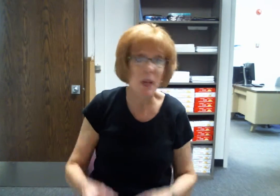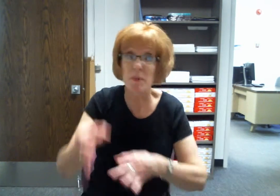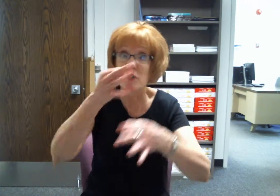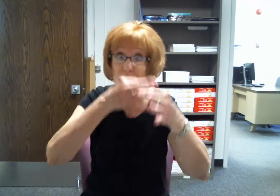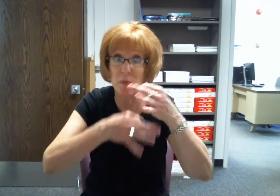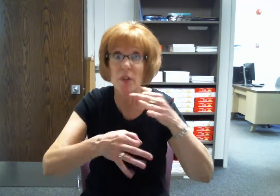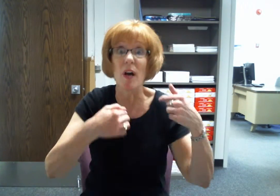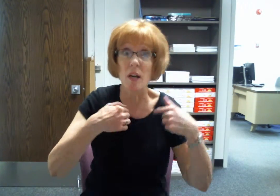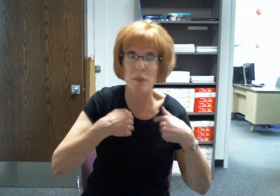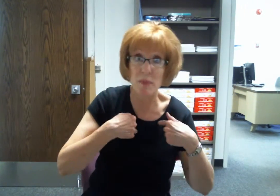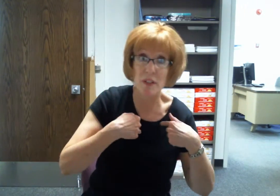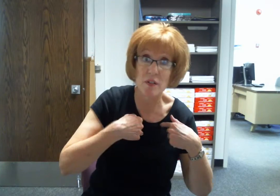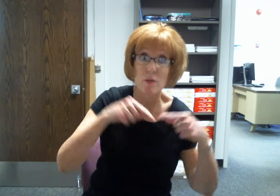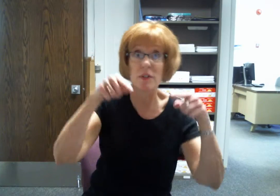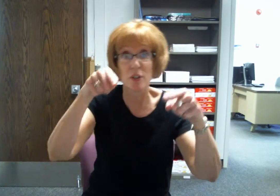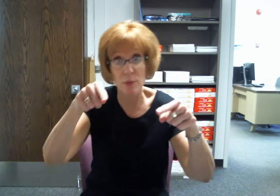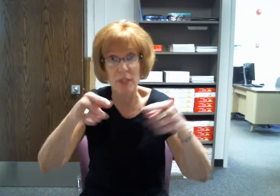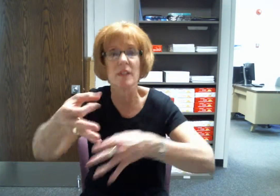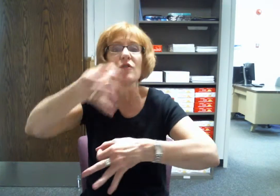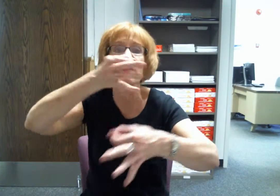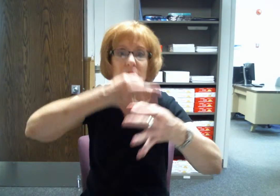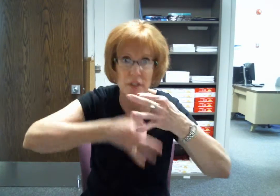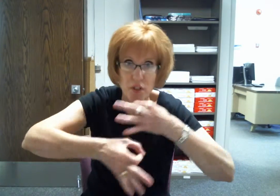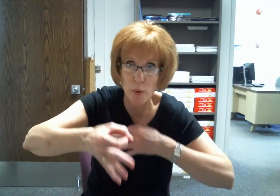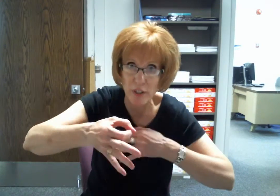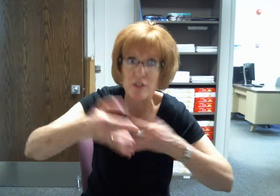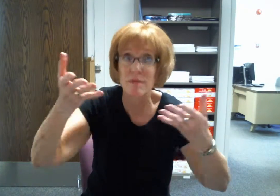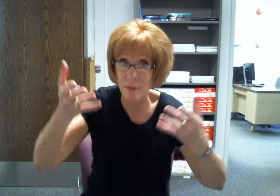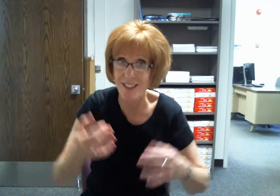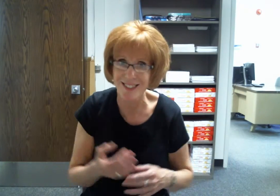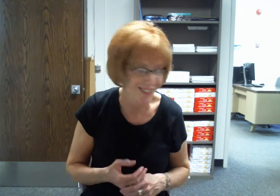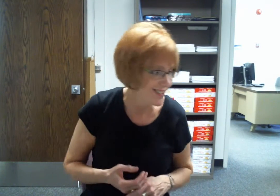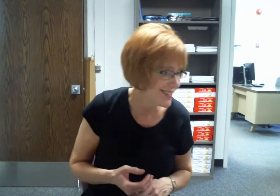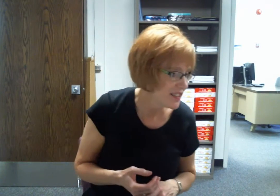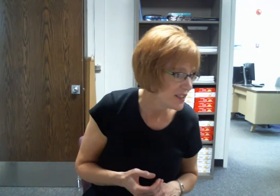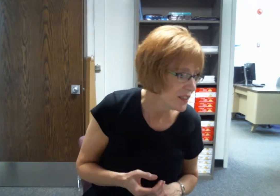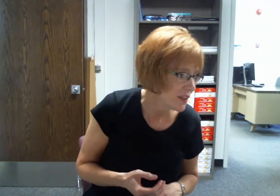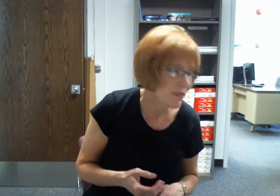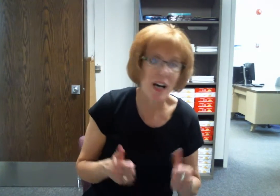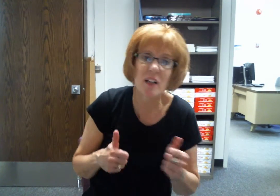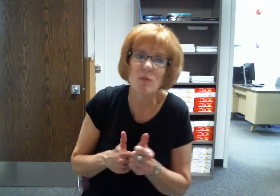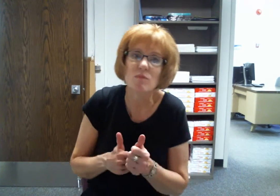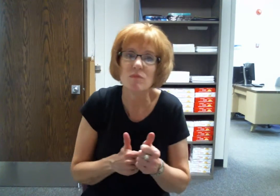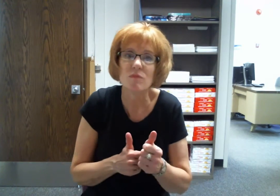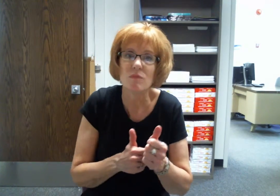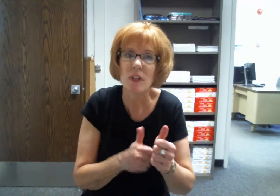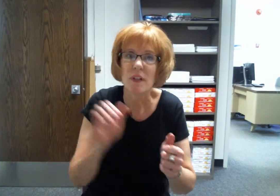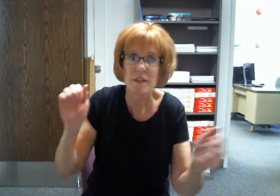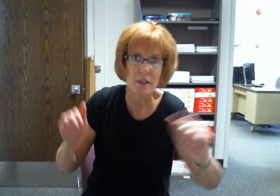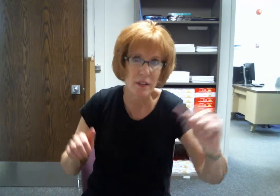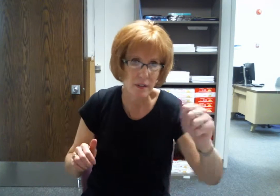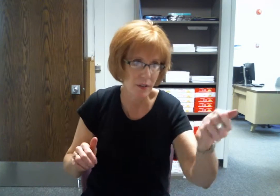going to trade with you. I'm going to be the student and you be the teacher. Let's switch. Okay? Follow. It's like